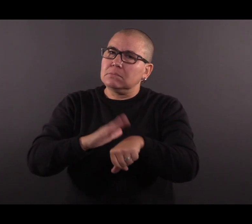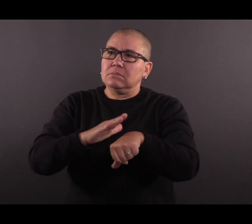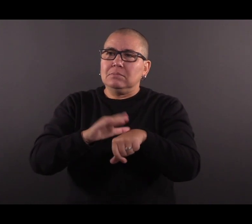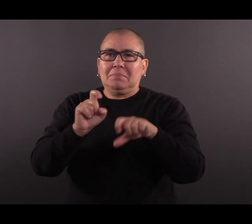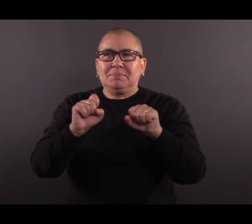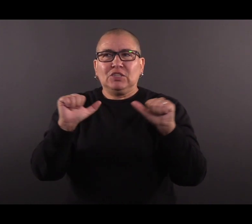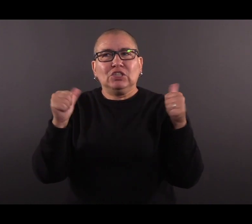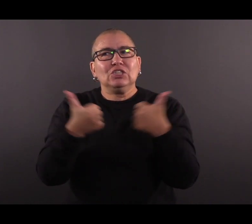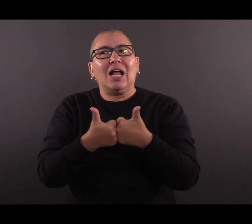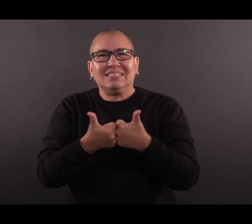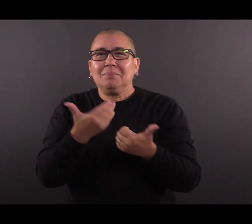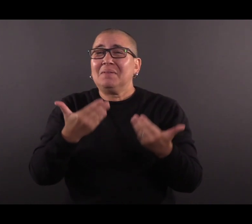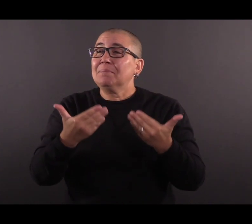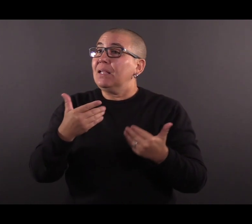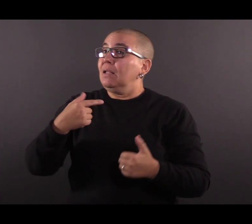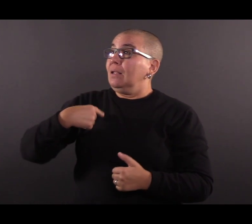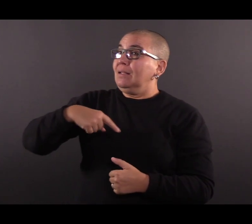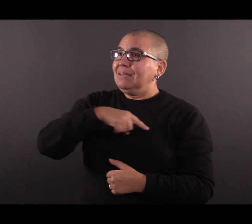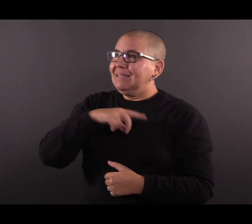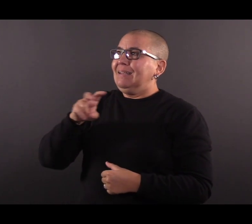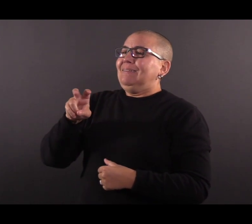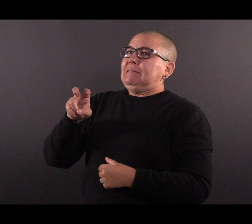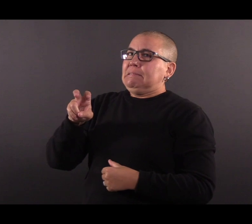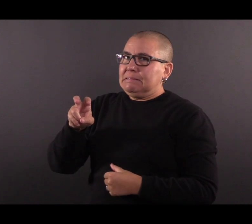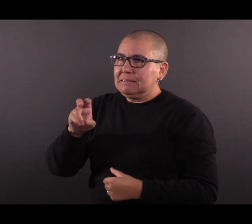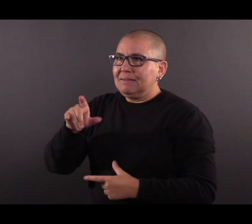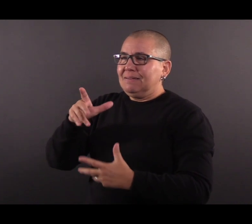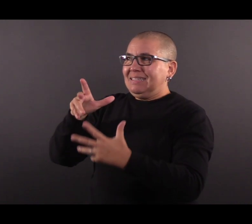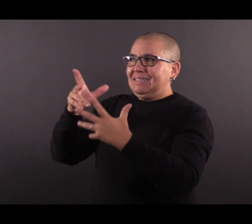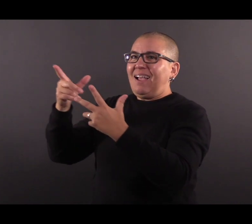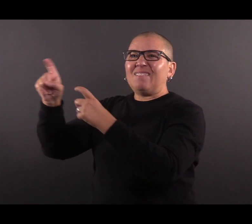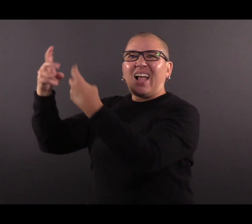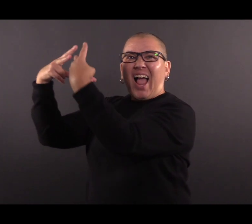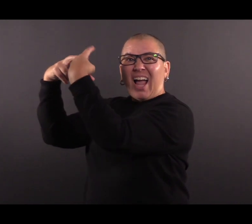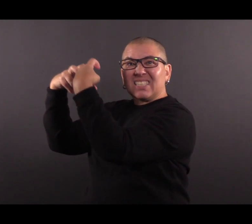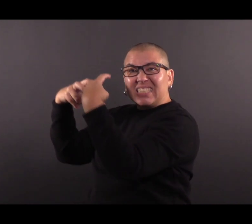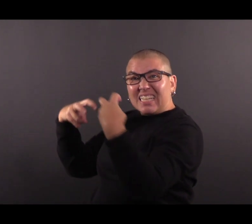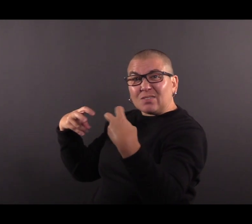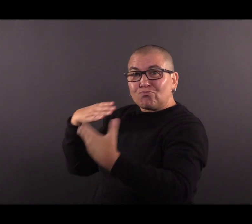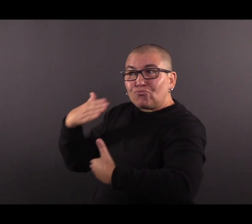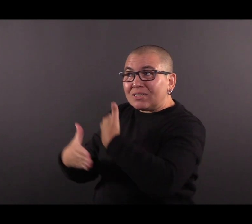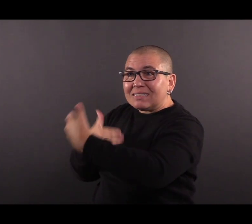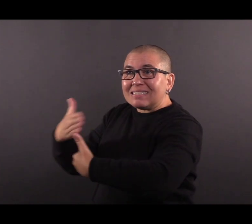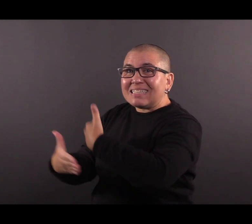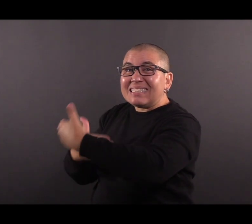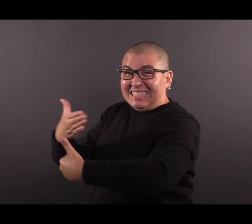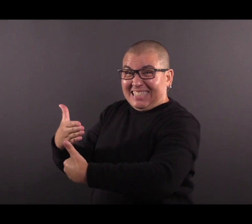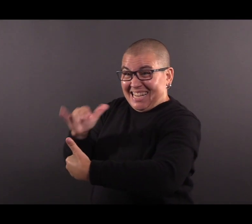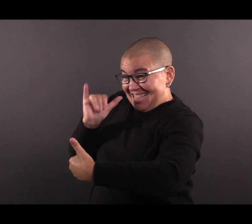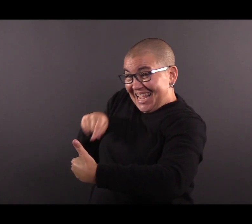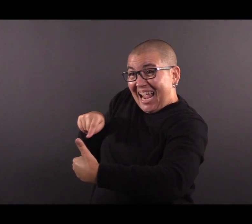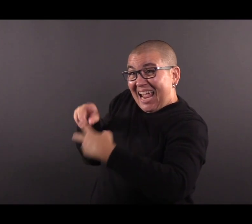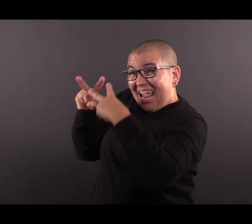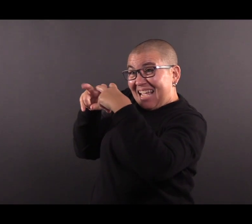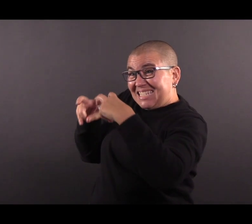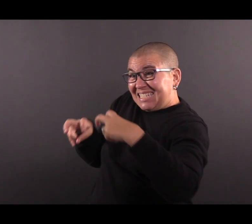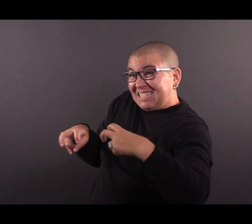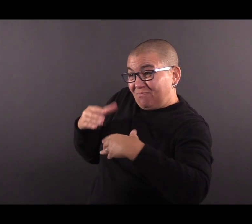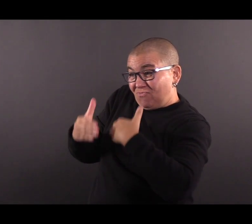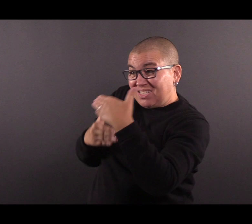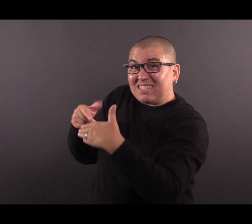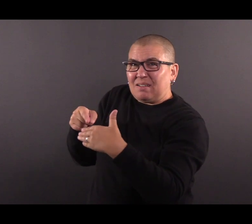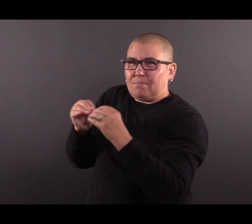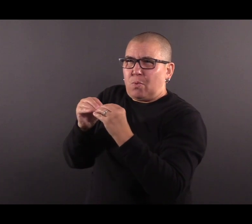some programs because they may have to use a new intake, assessment, and referral process. We will learn more